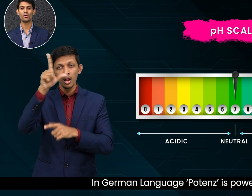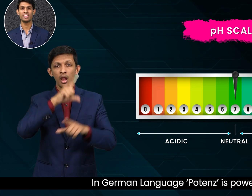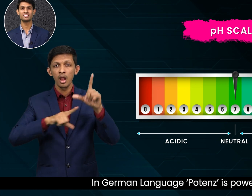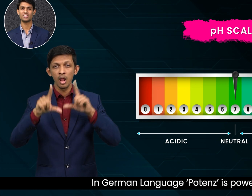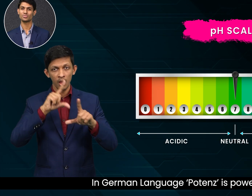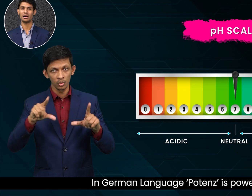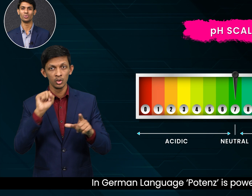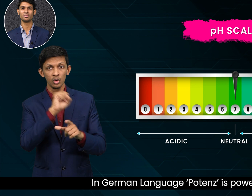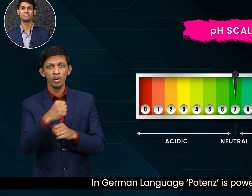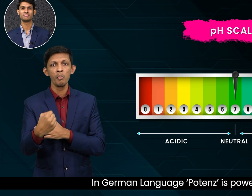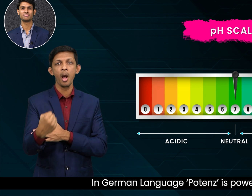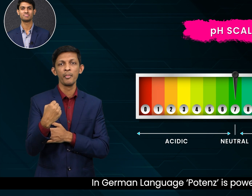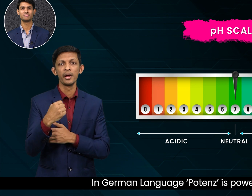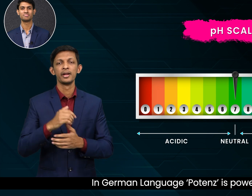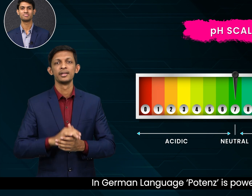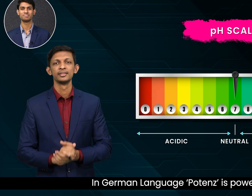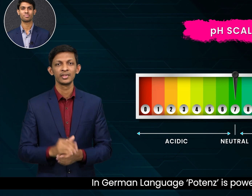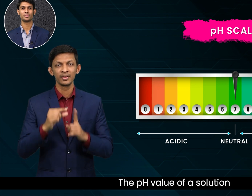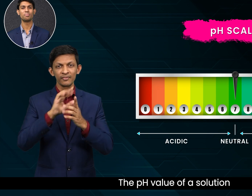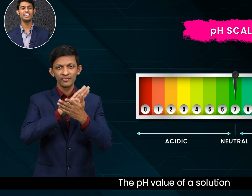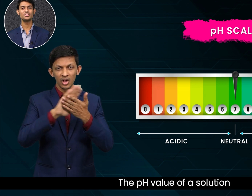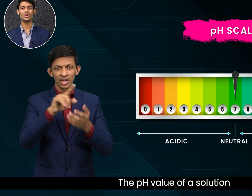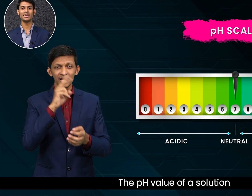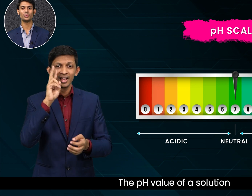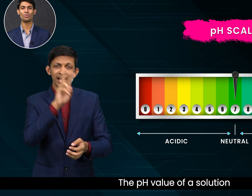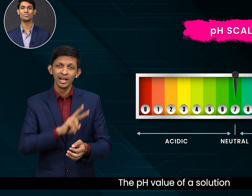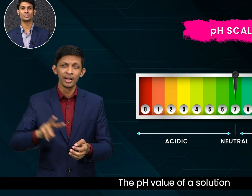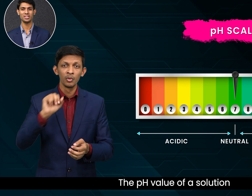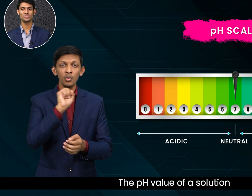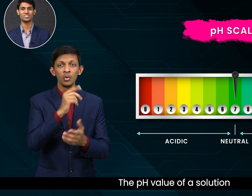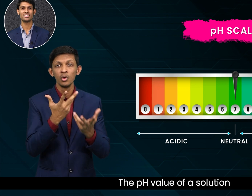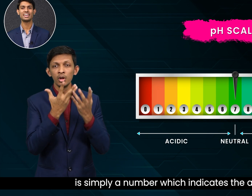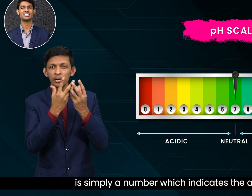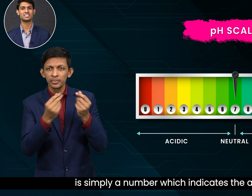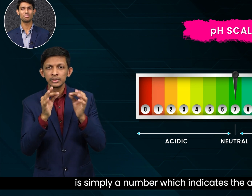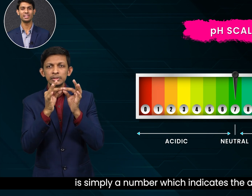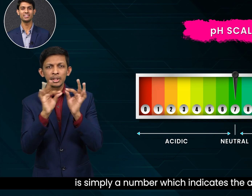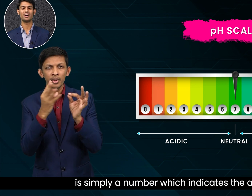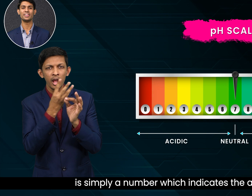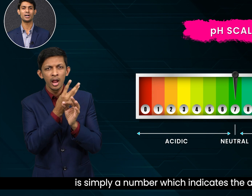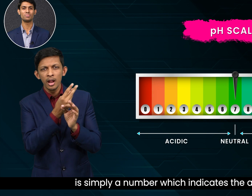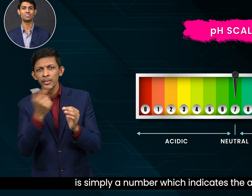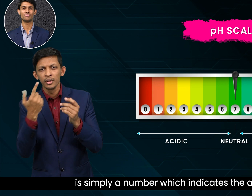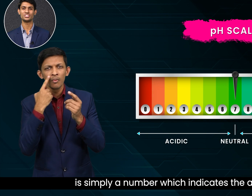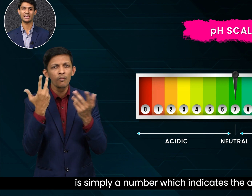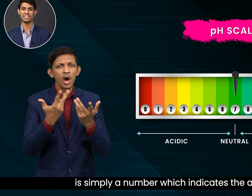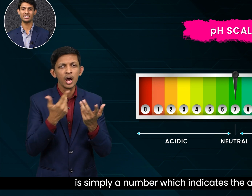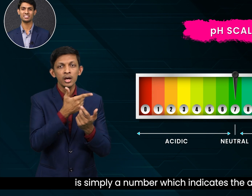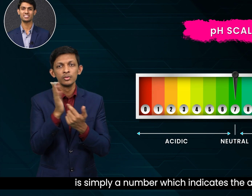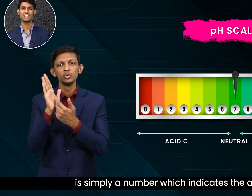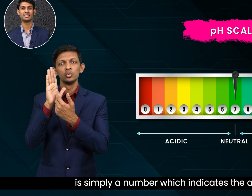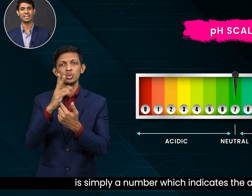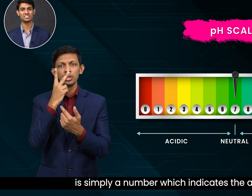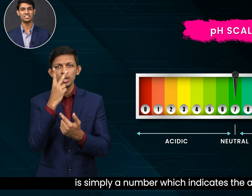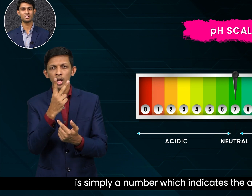language, potence is power. The pH value of a solution is simply a number which